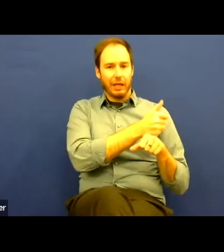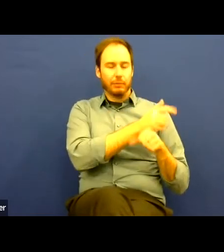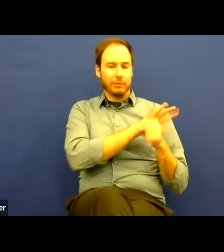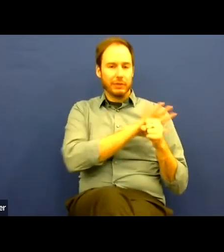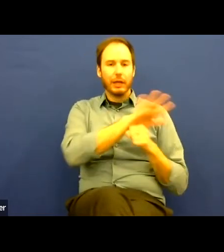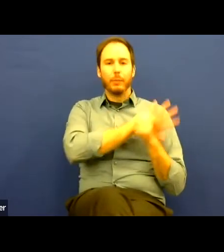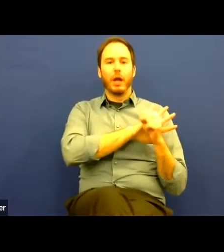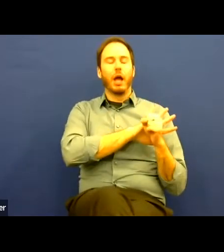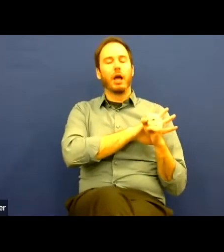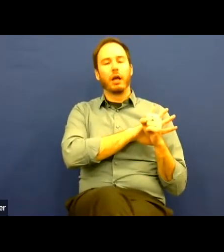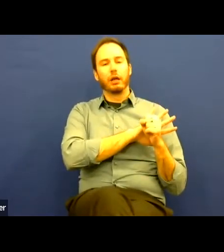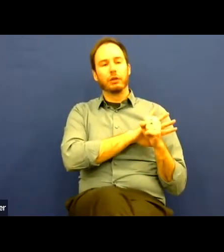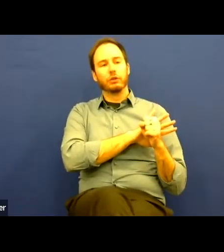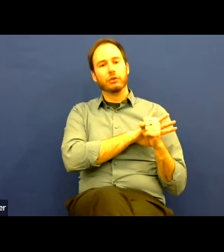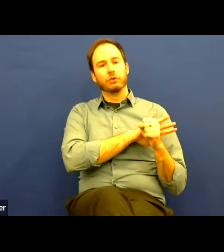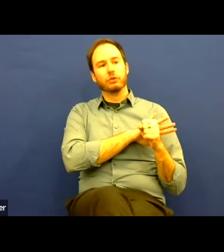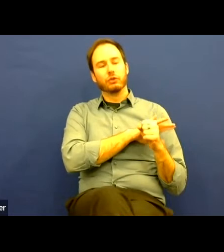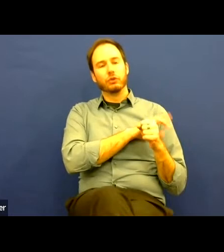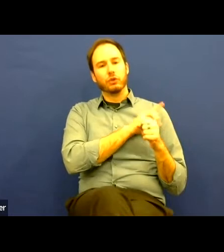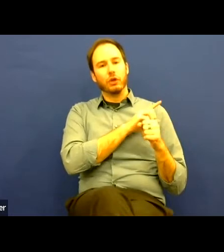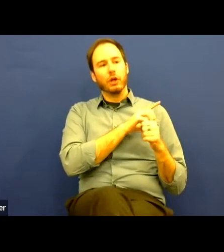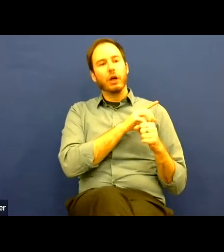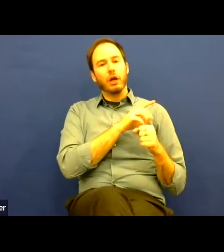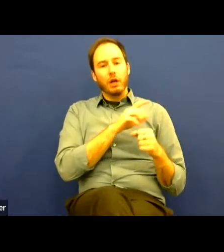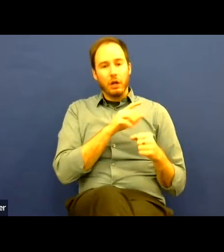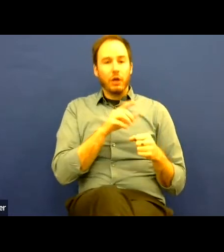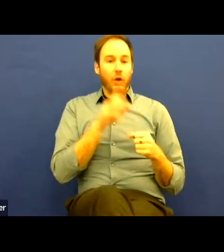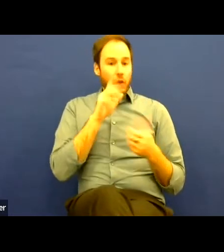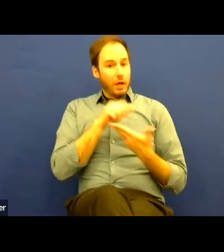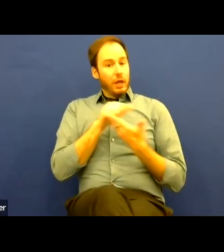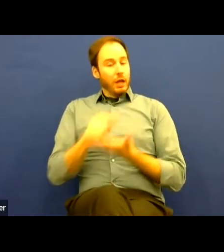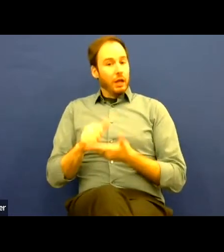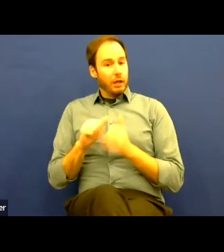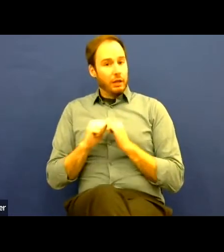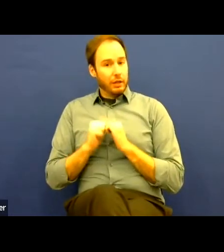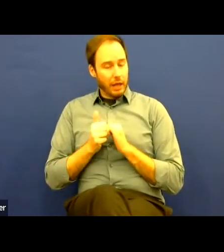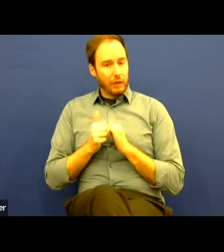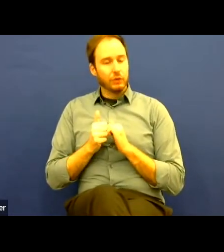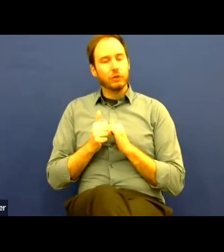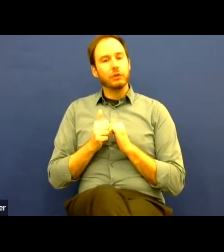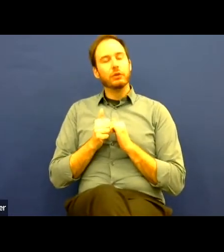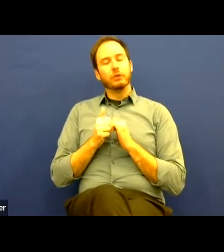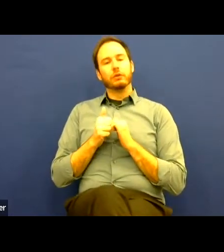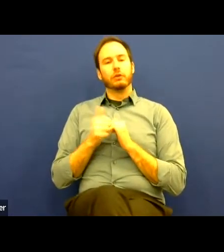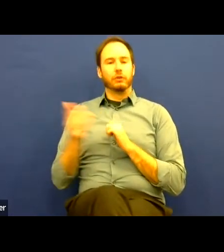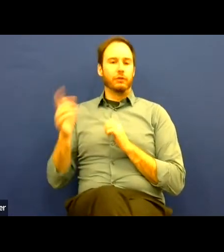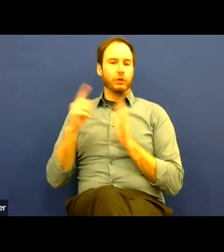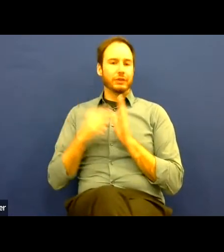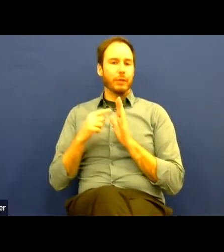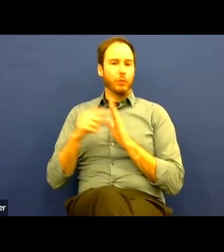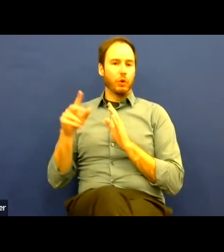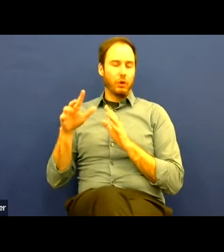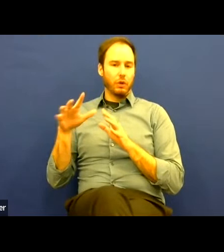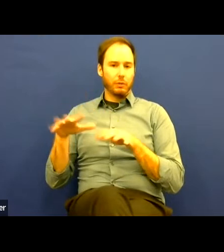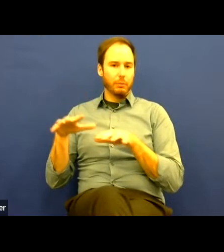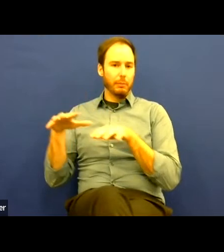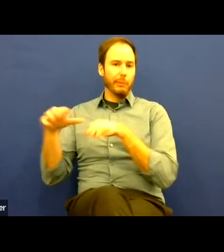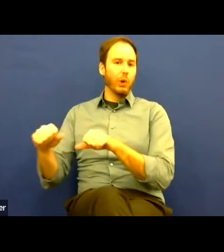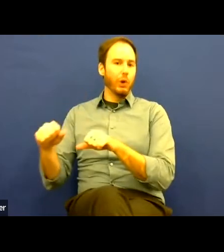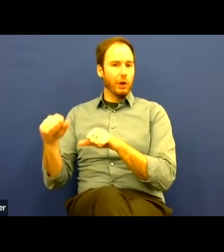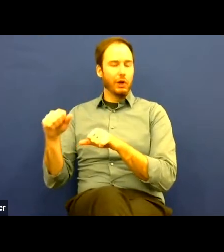to, again, grow that, one of the things that would help for, one of the issues that they have for booking some